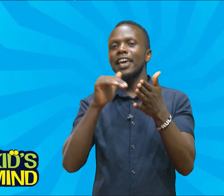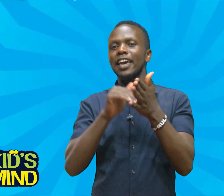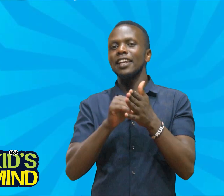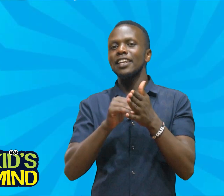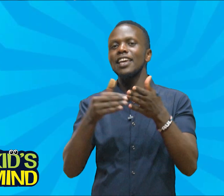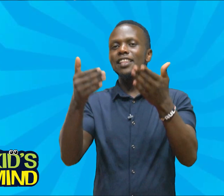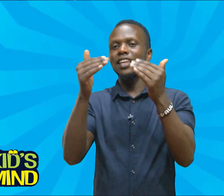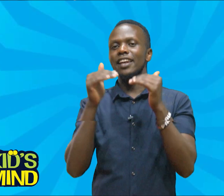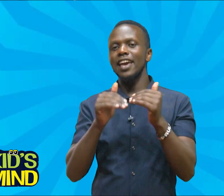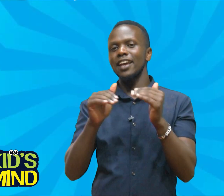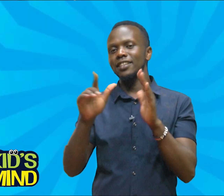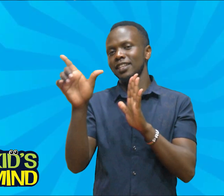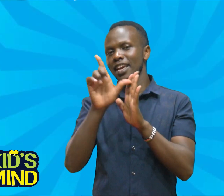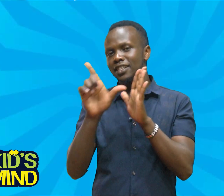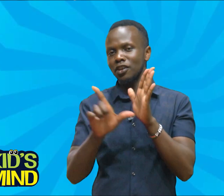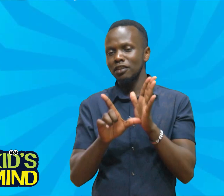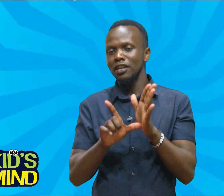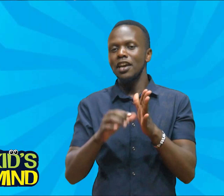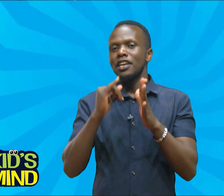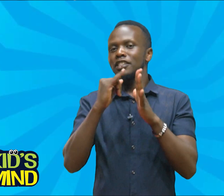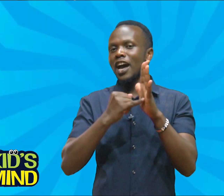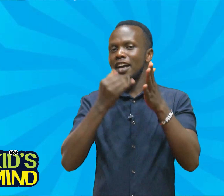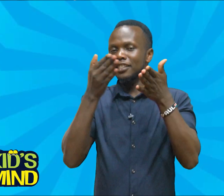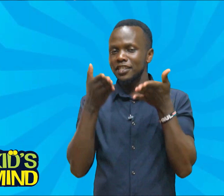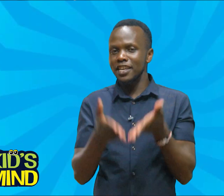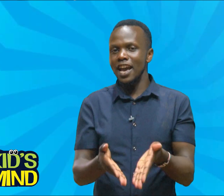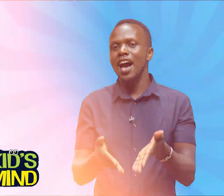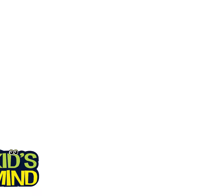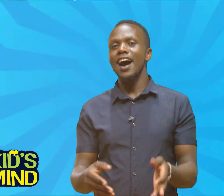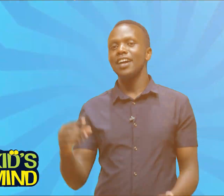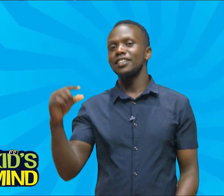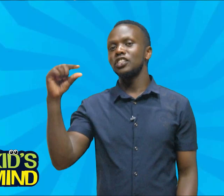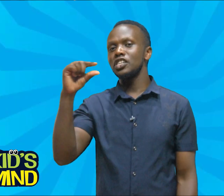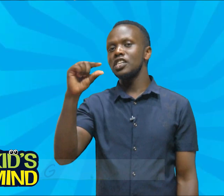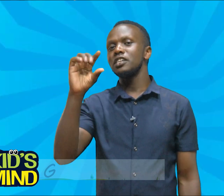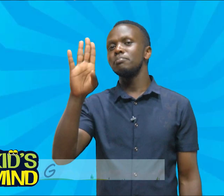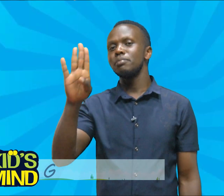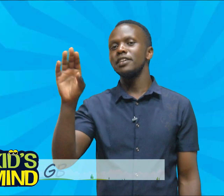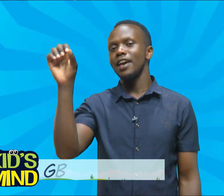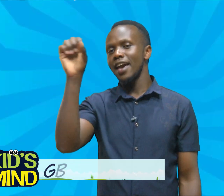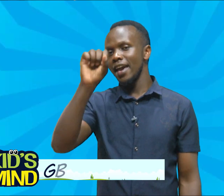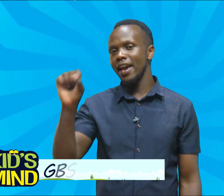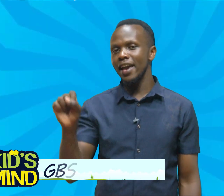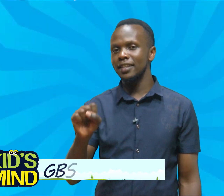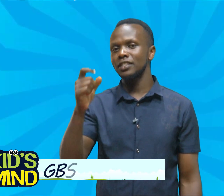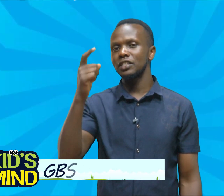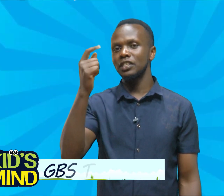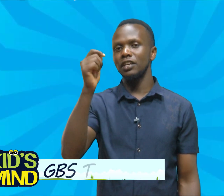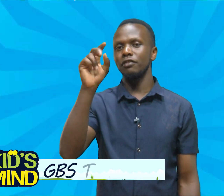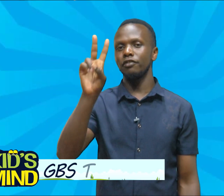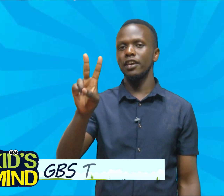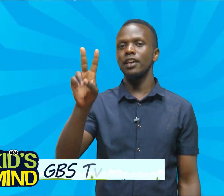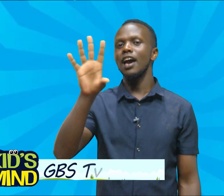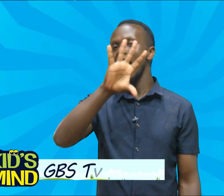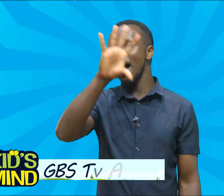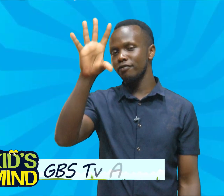again in the next lesson just here at GBS TV